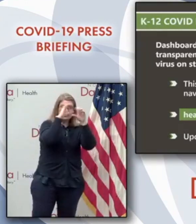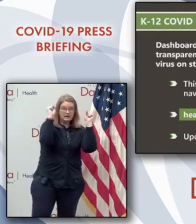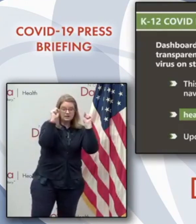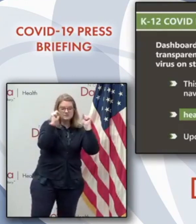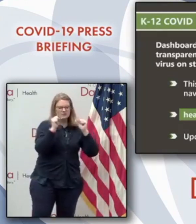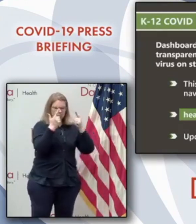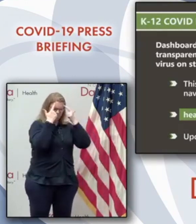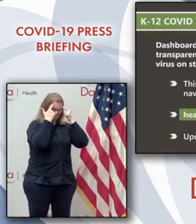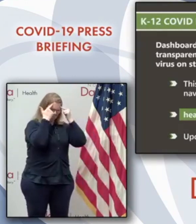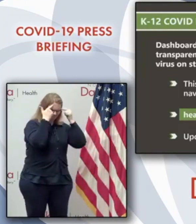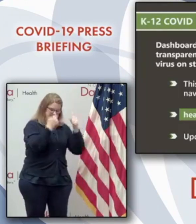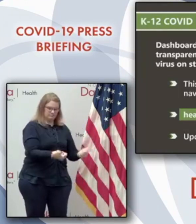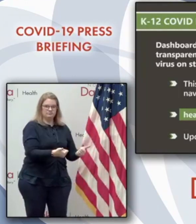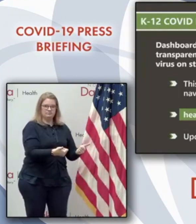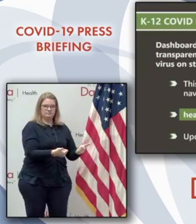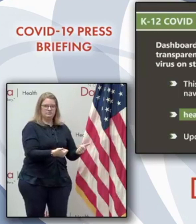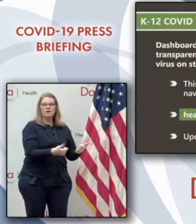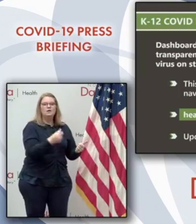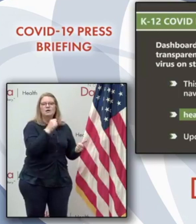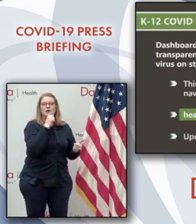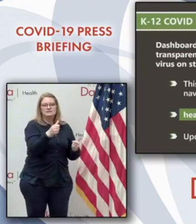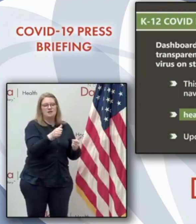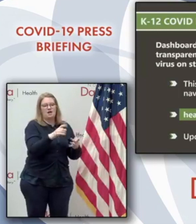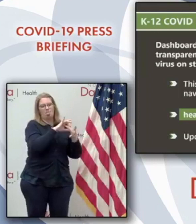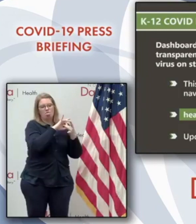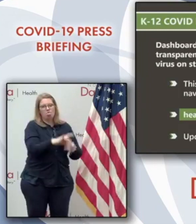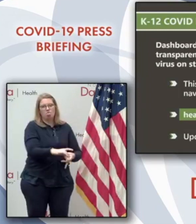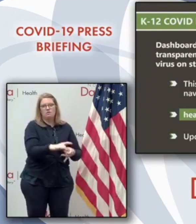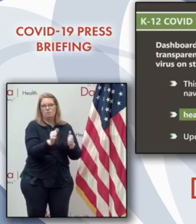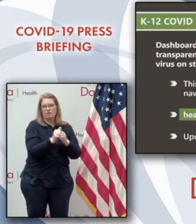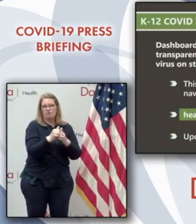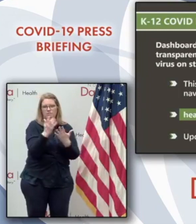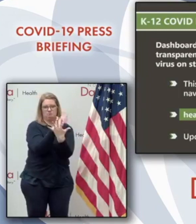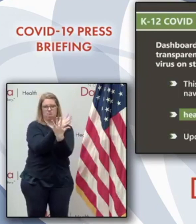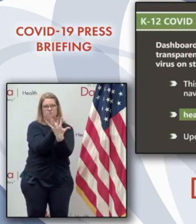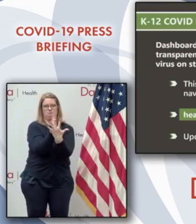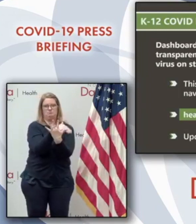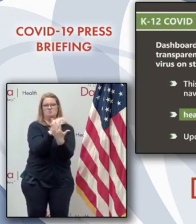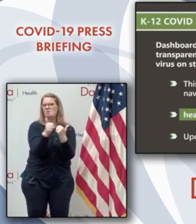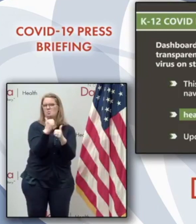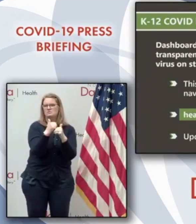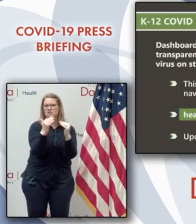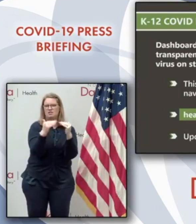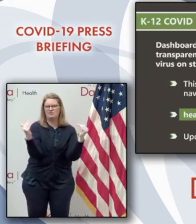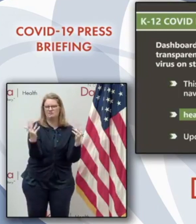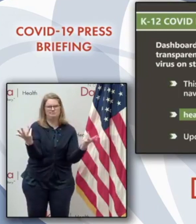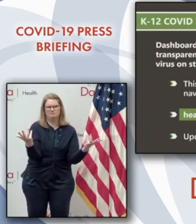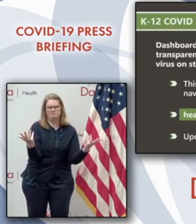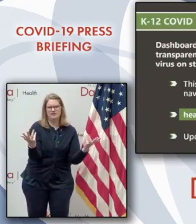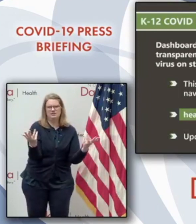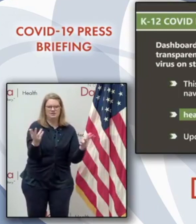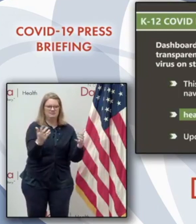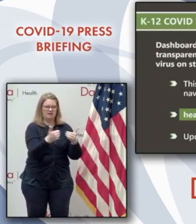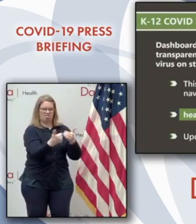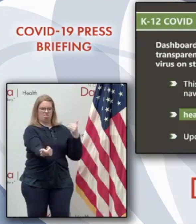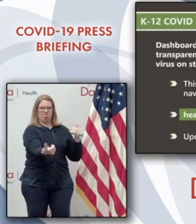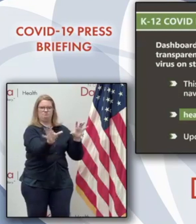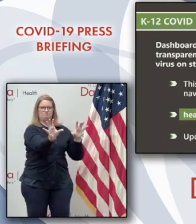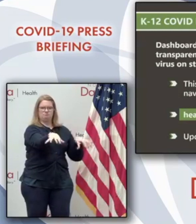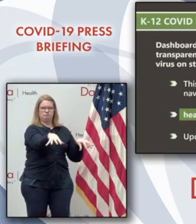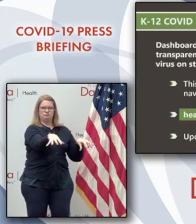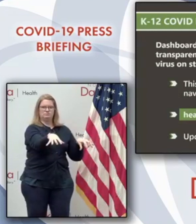those decisions, and ultimately a parent can make the decision about where and how their student is going to be is going to receive